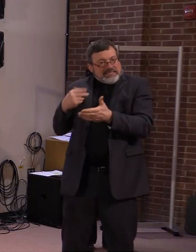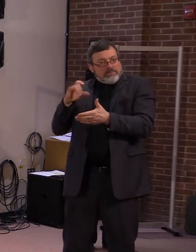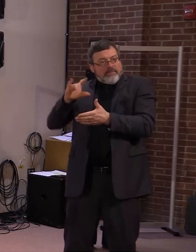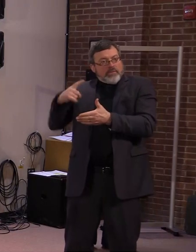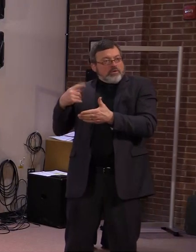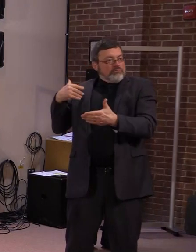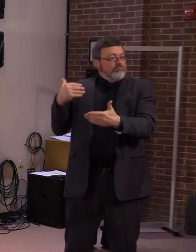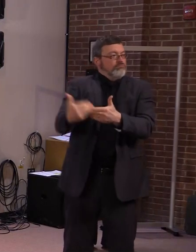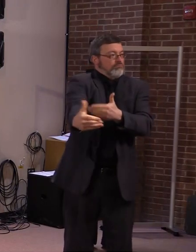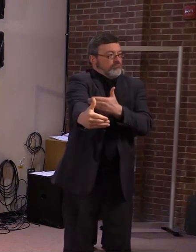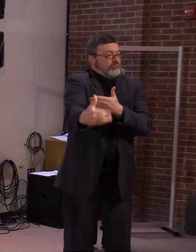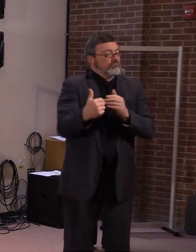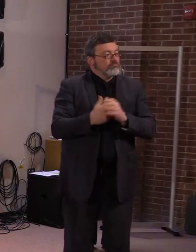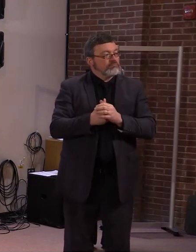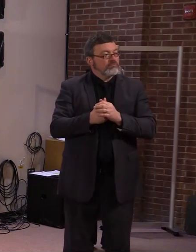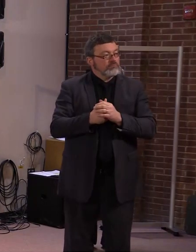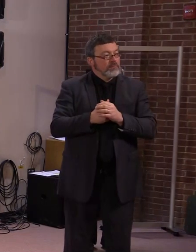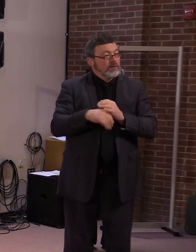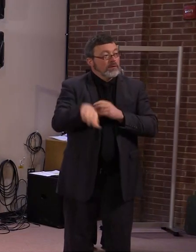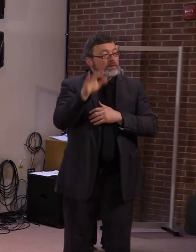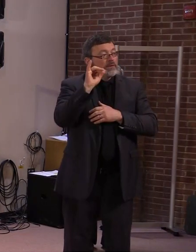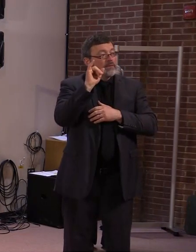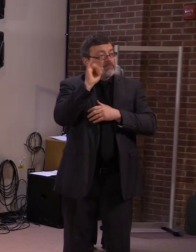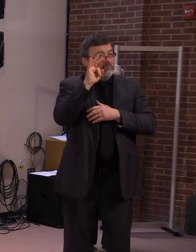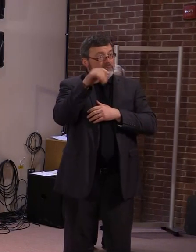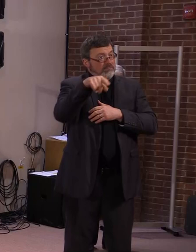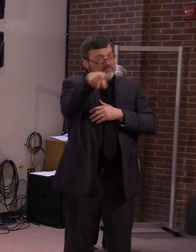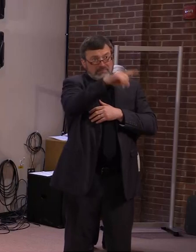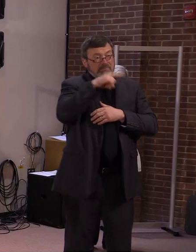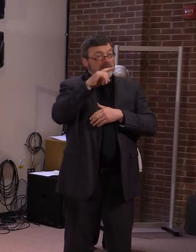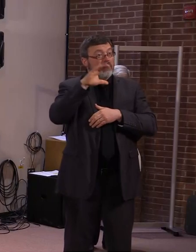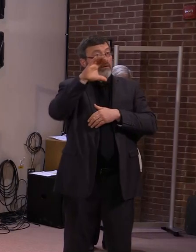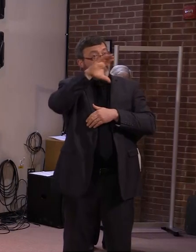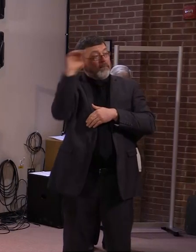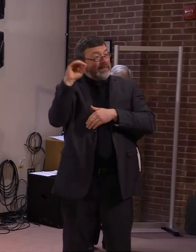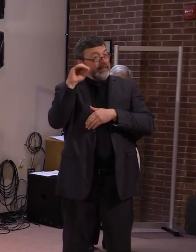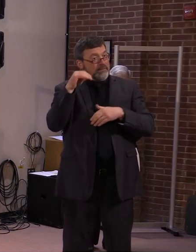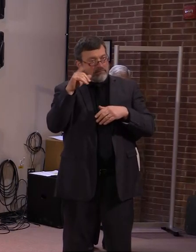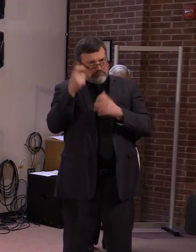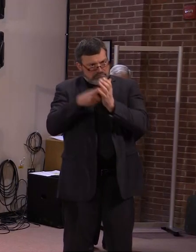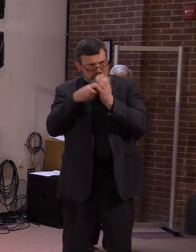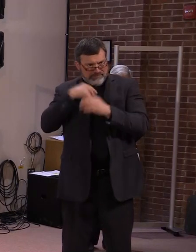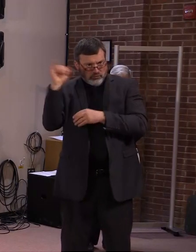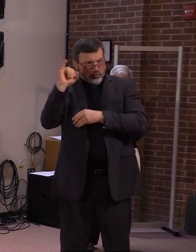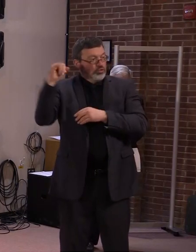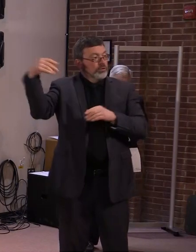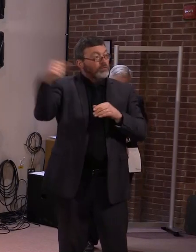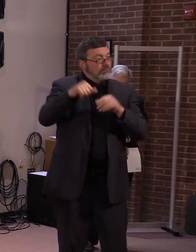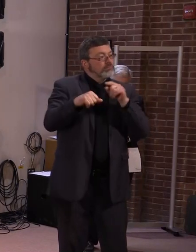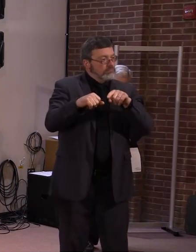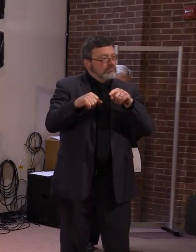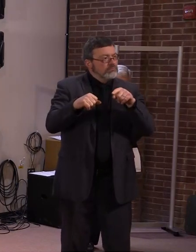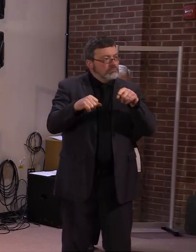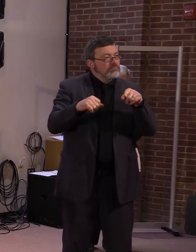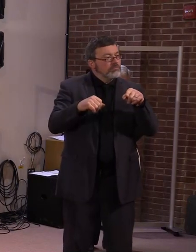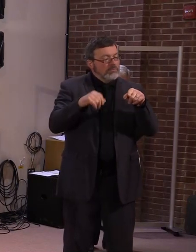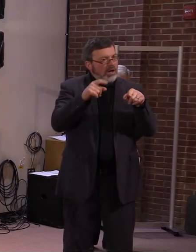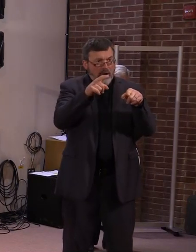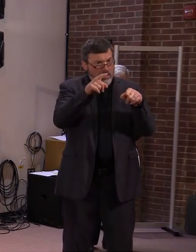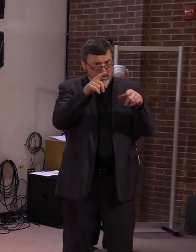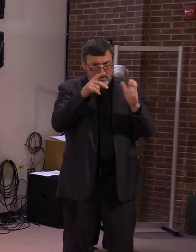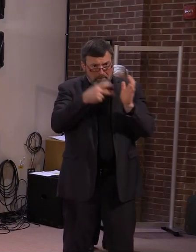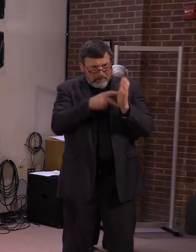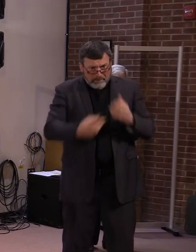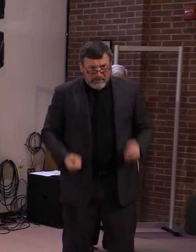take-home COVID rapid tests at a pharmacy without out-of-pocket costs. We believe this will